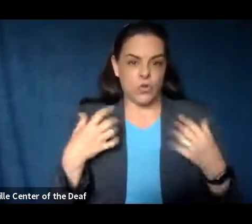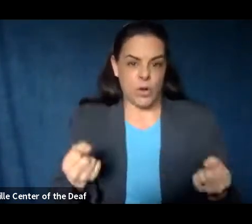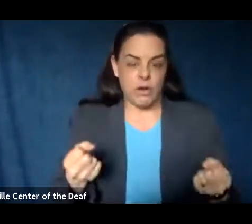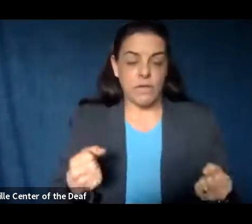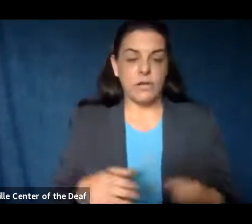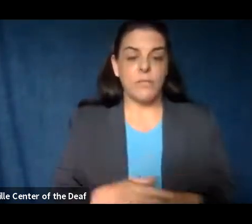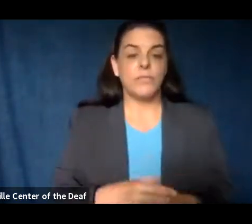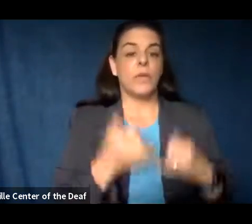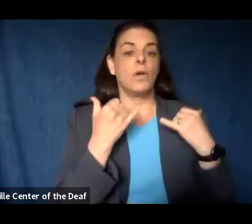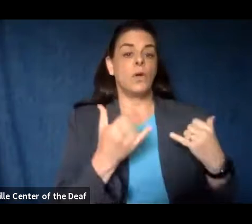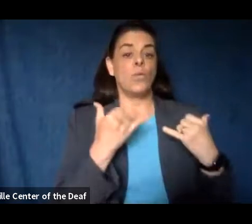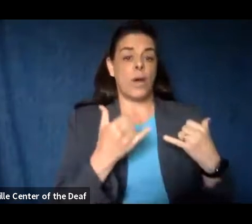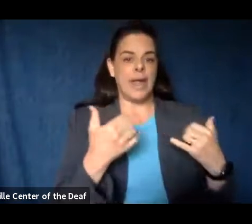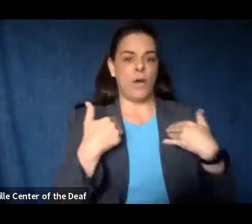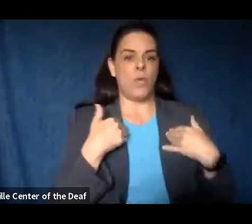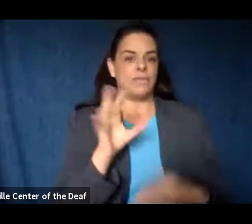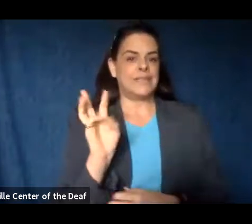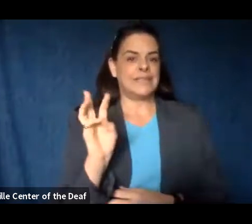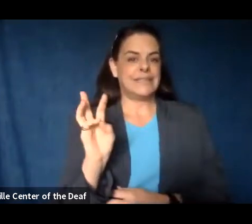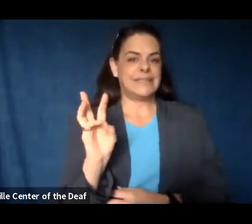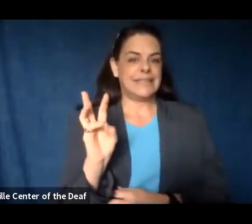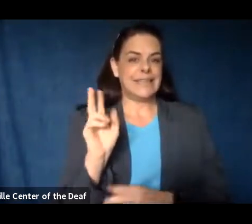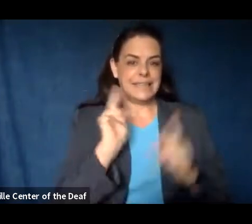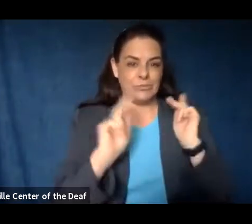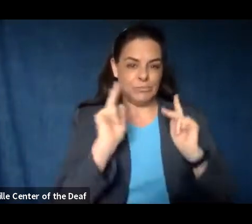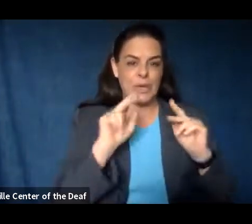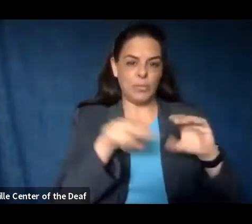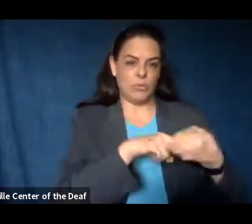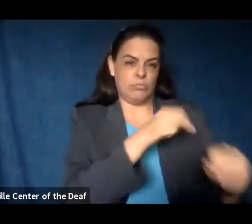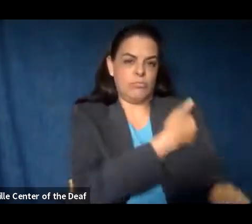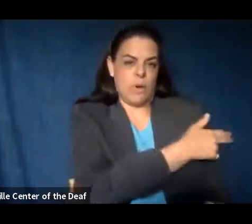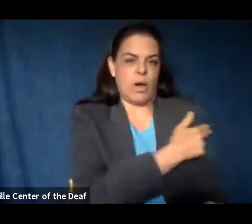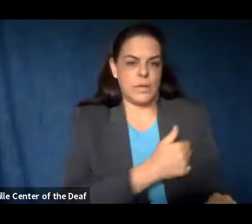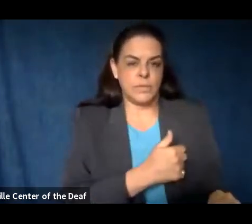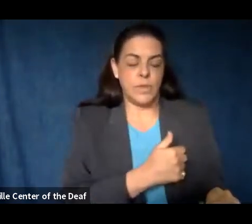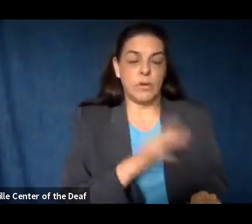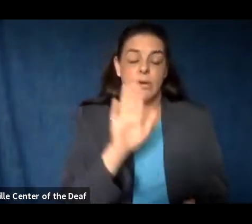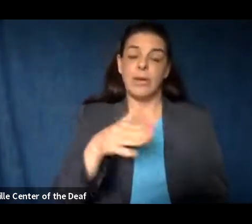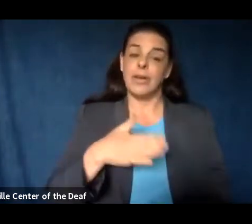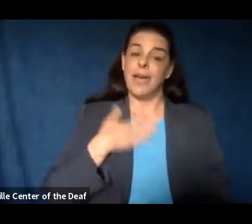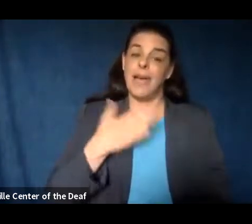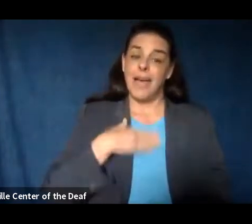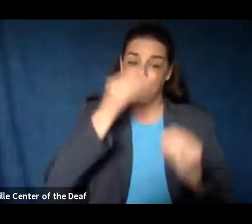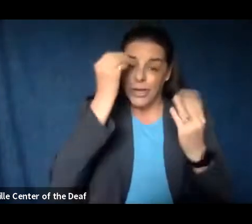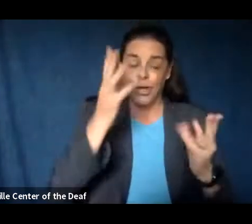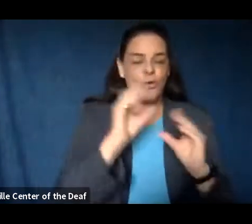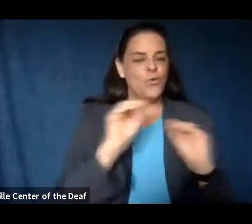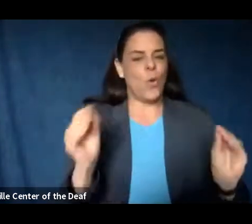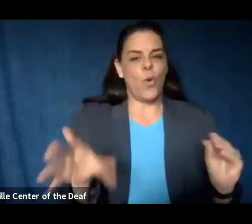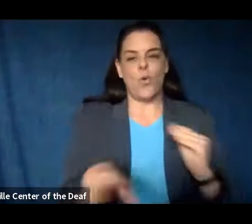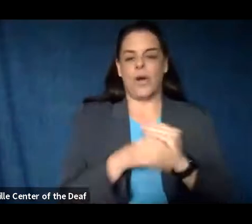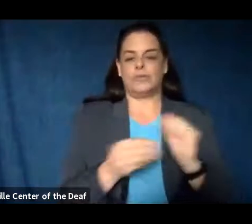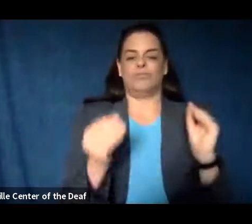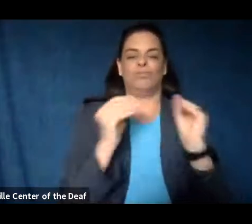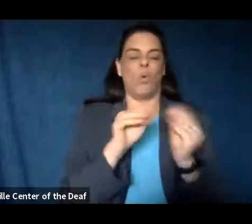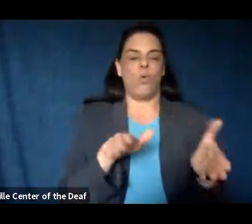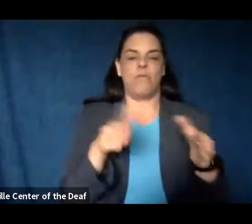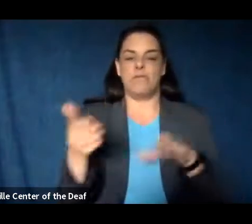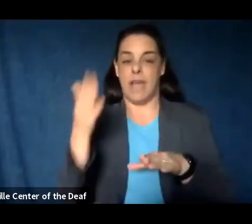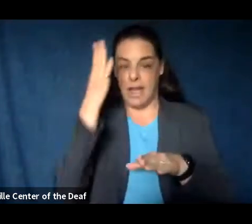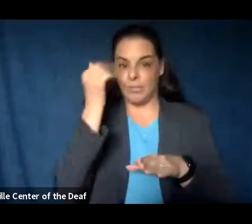County residents that are hospitalized. And we are pleased to report we have no additional deaths due to COVID-19